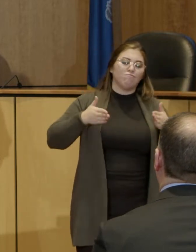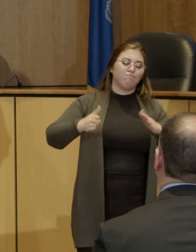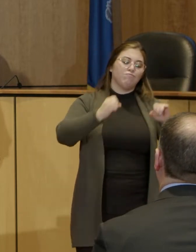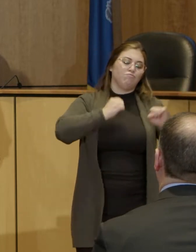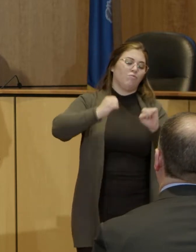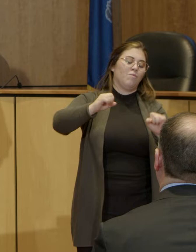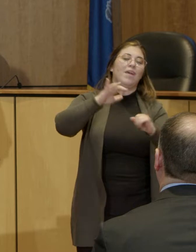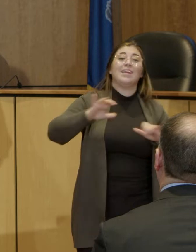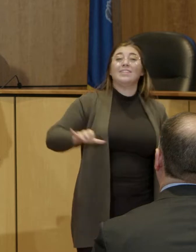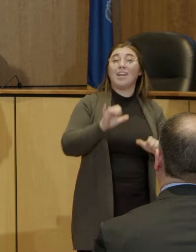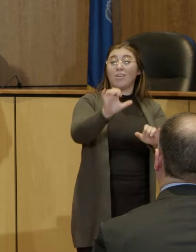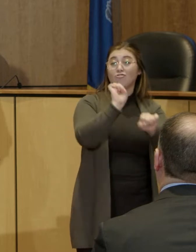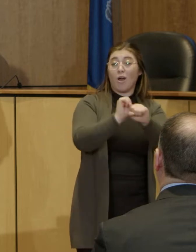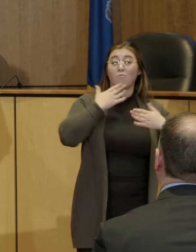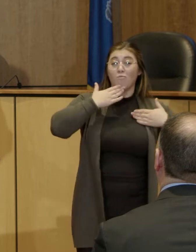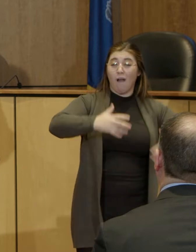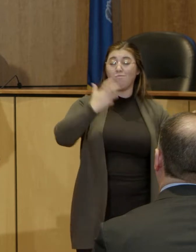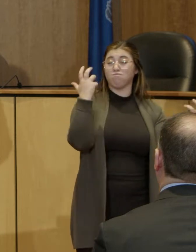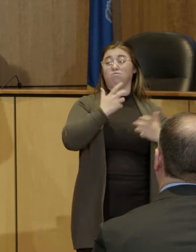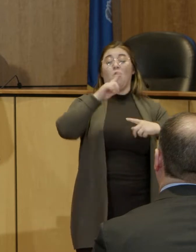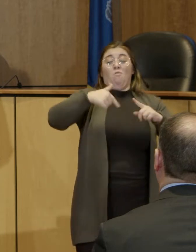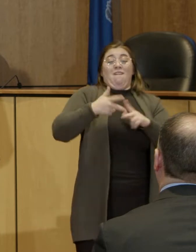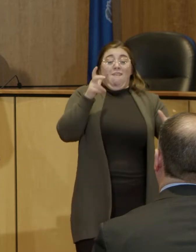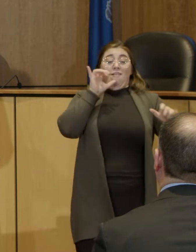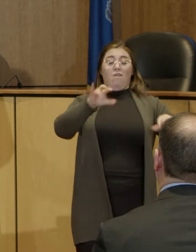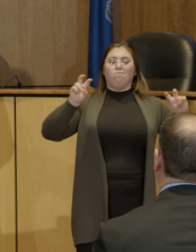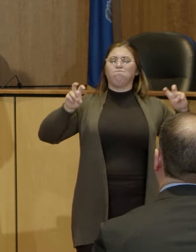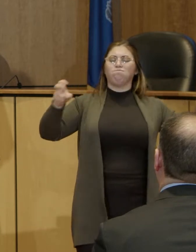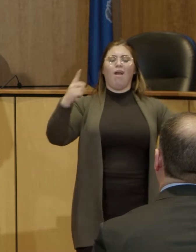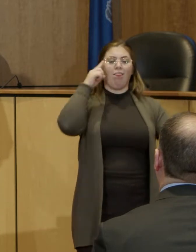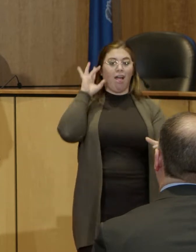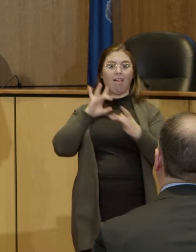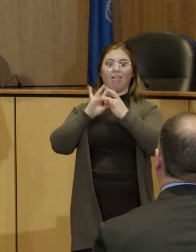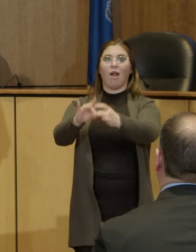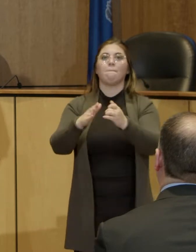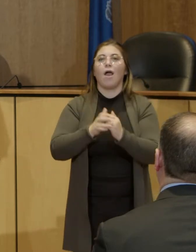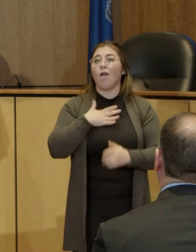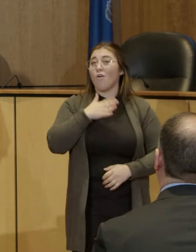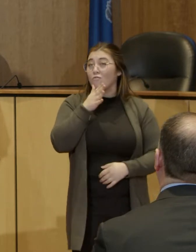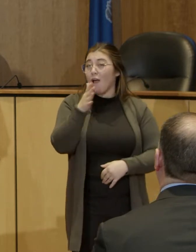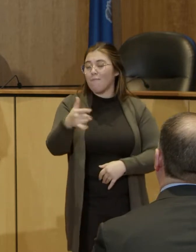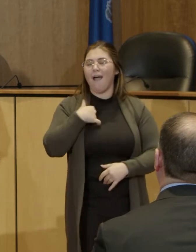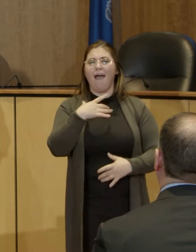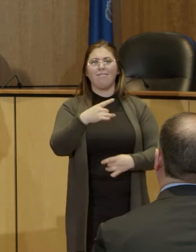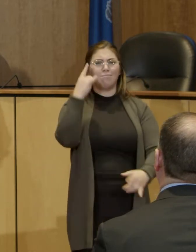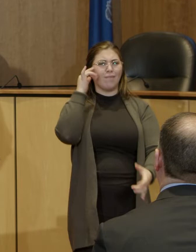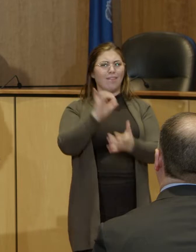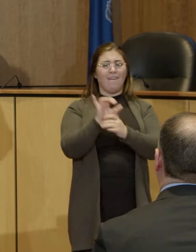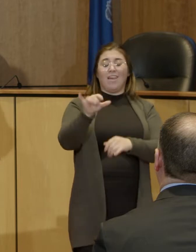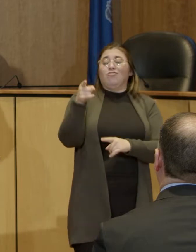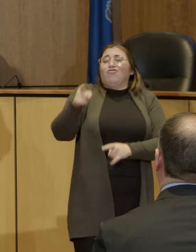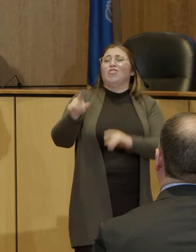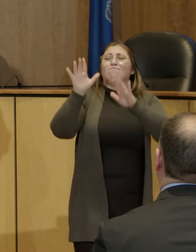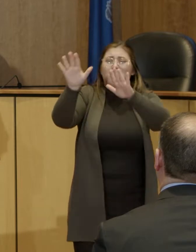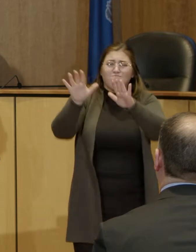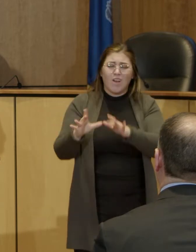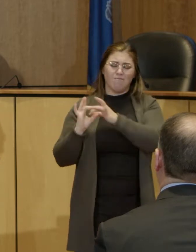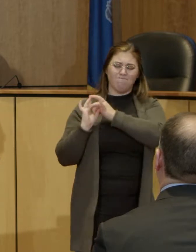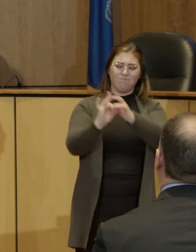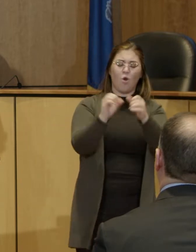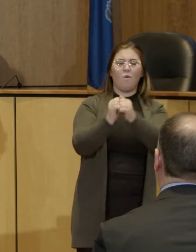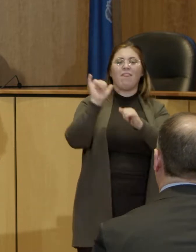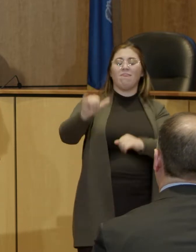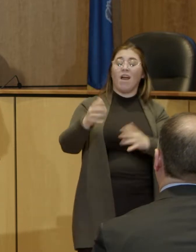sweeper who did his job well.'" When I heard that, I thought of my grandmother. I like to believe that she was greeted with that